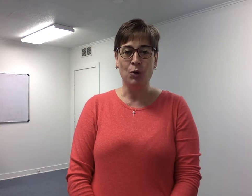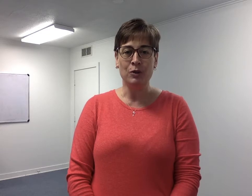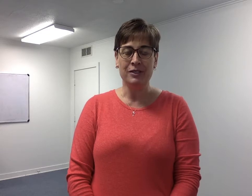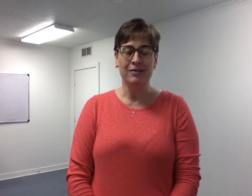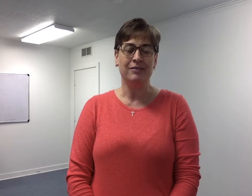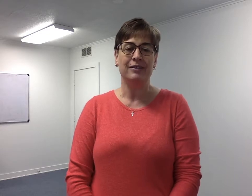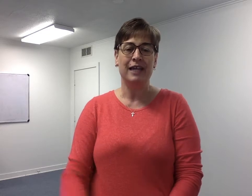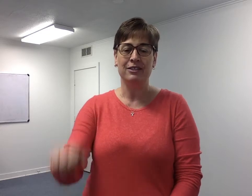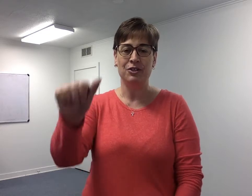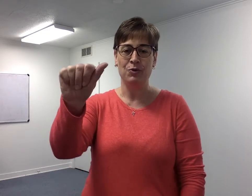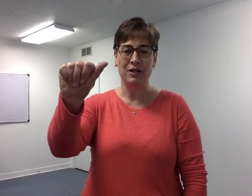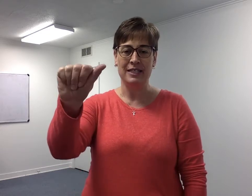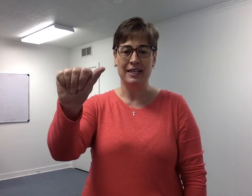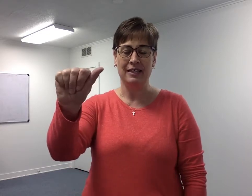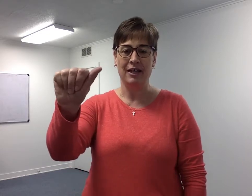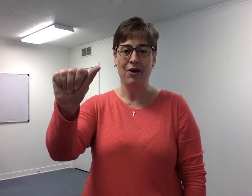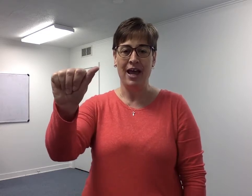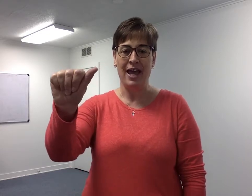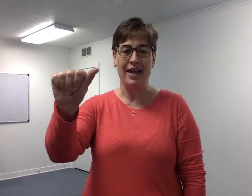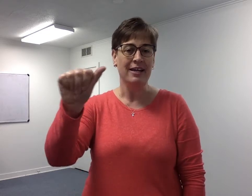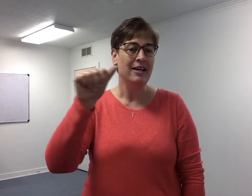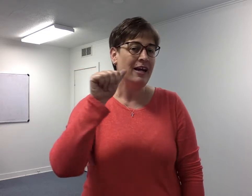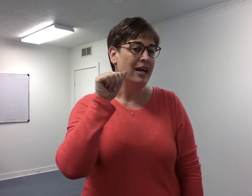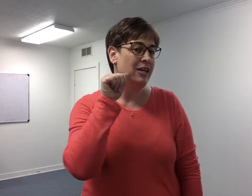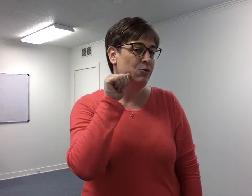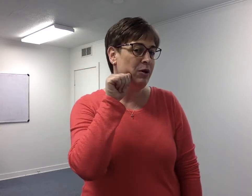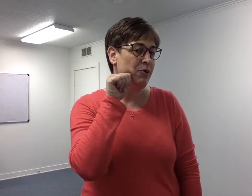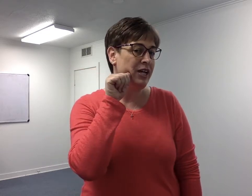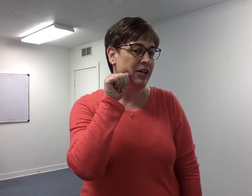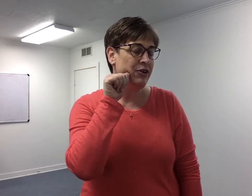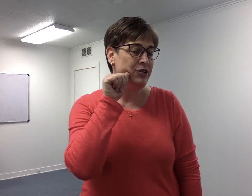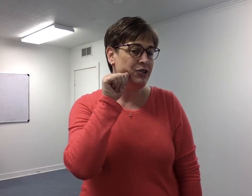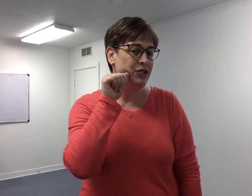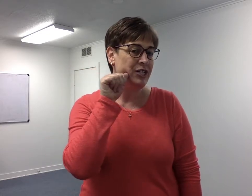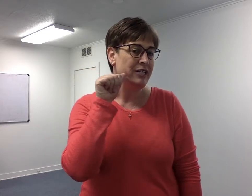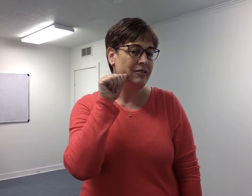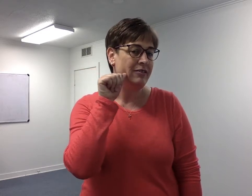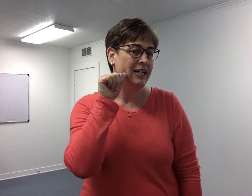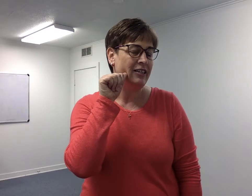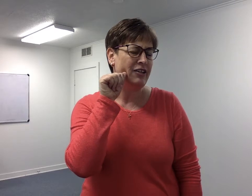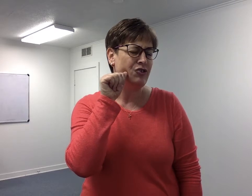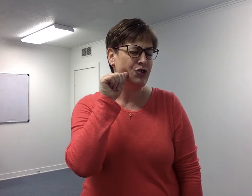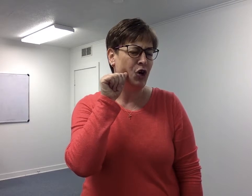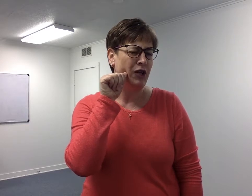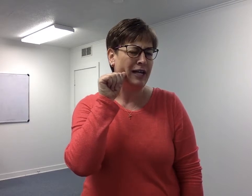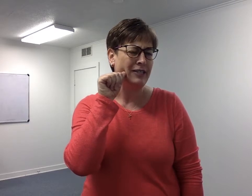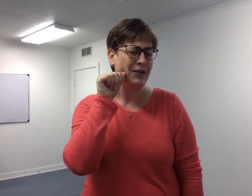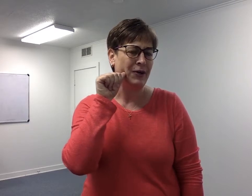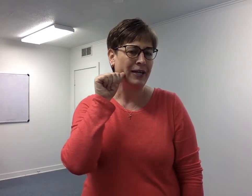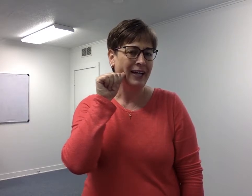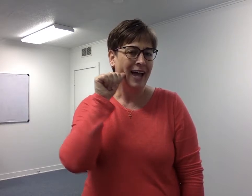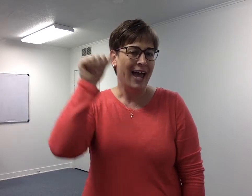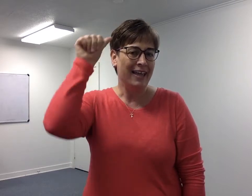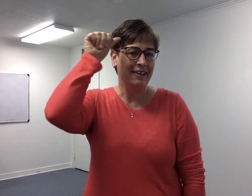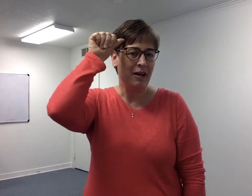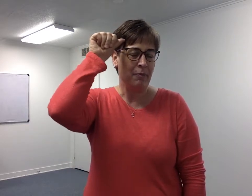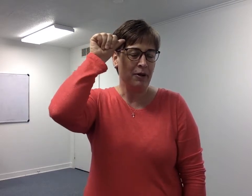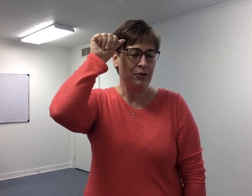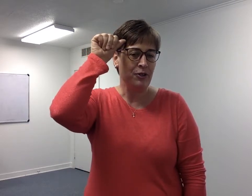adult. And so you want to take the letter A and you want to put it here at your chin, at your jawline, sorry, and then up here to your